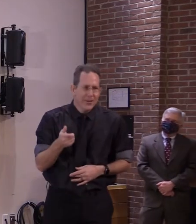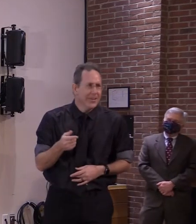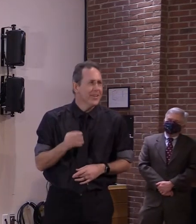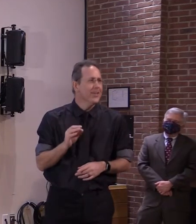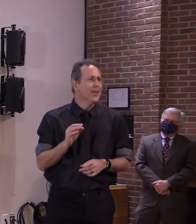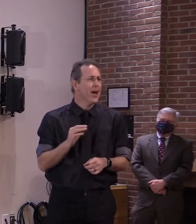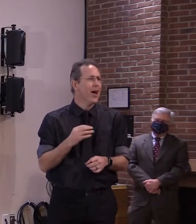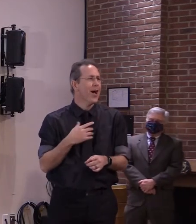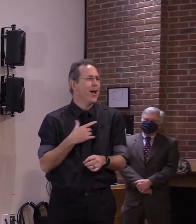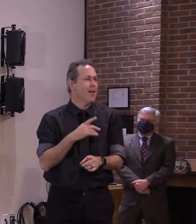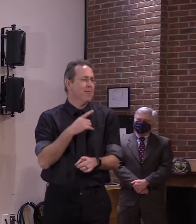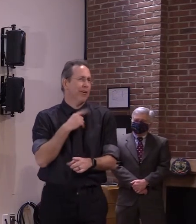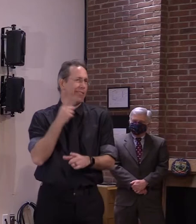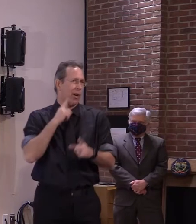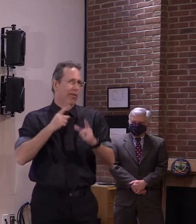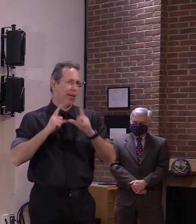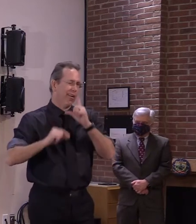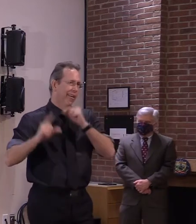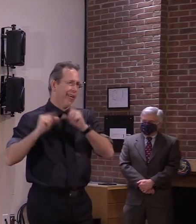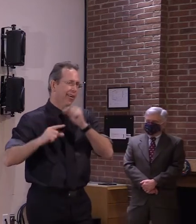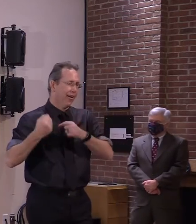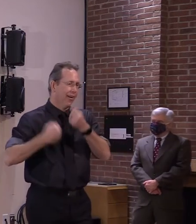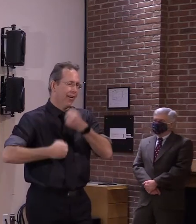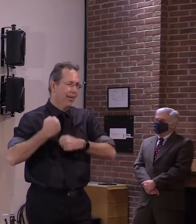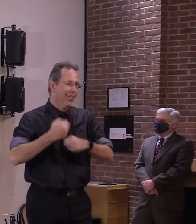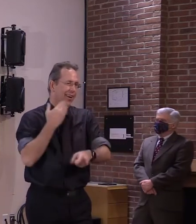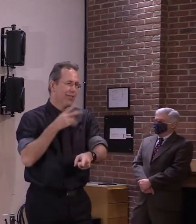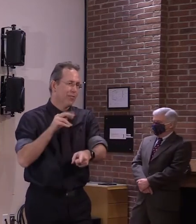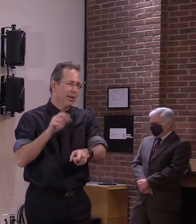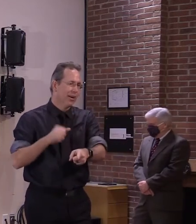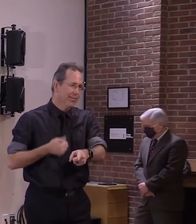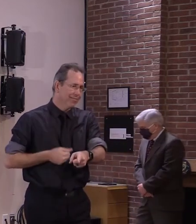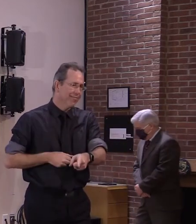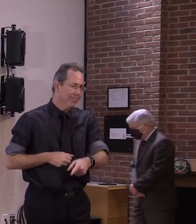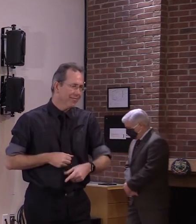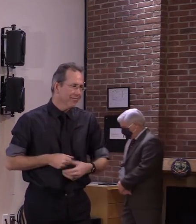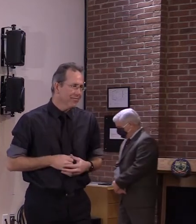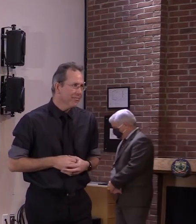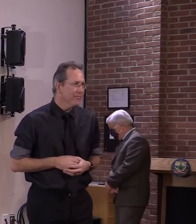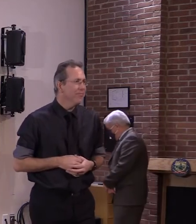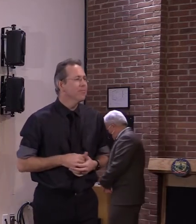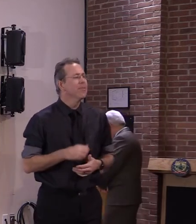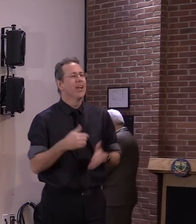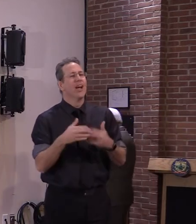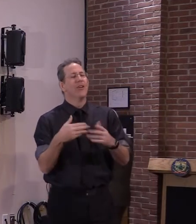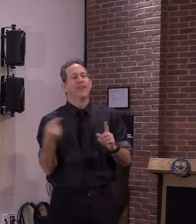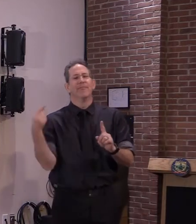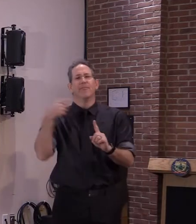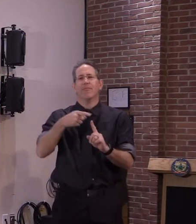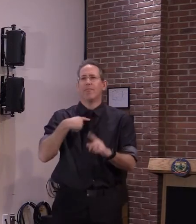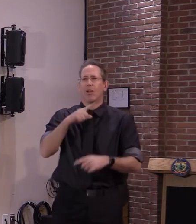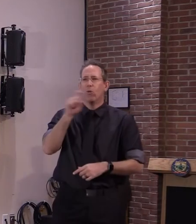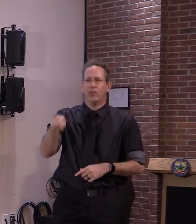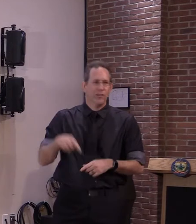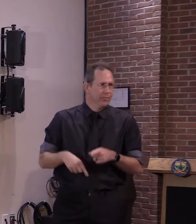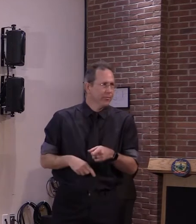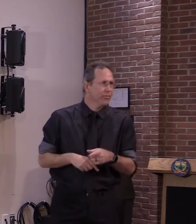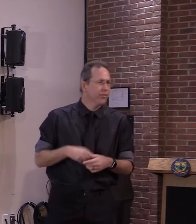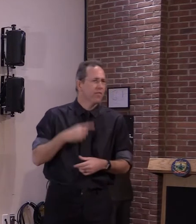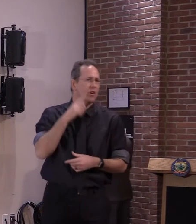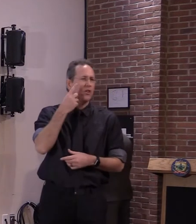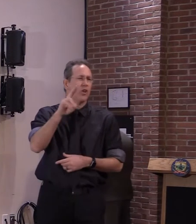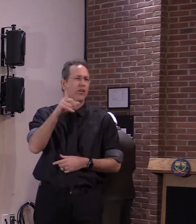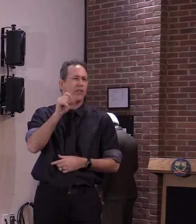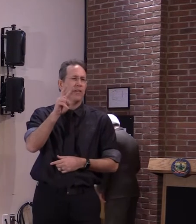i had a question for dr levine if i may um dr levine uh the cdc has said that